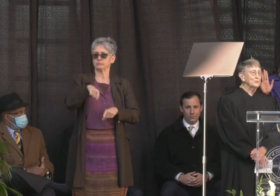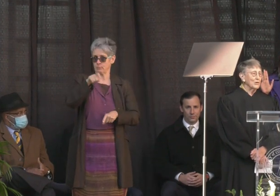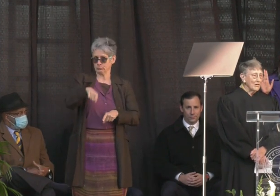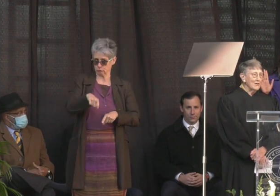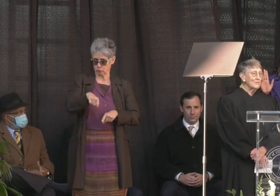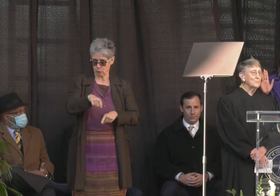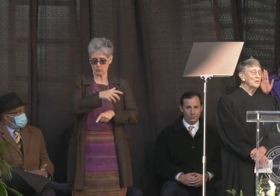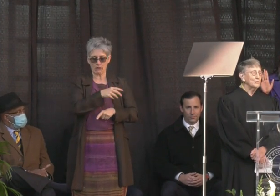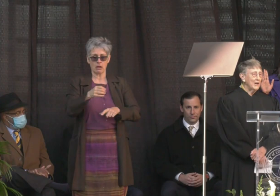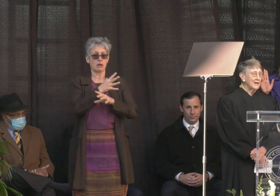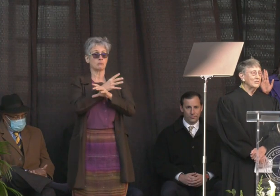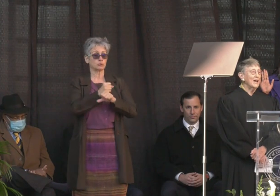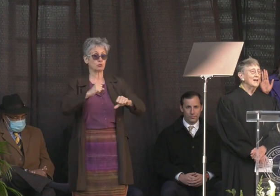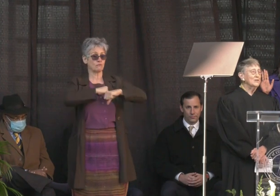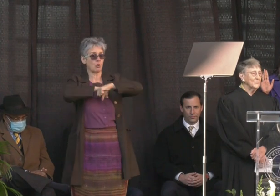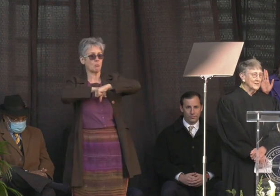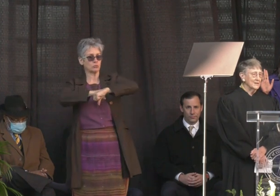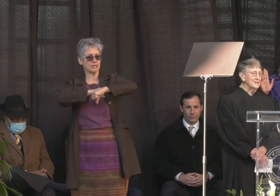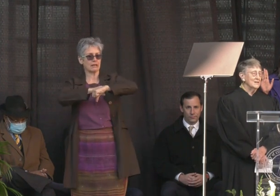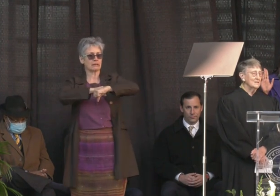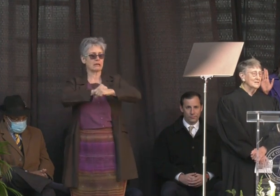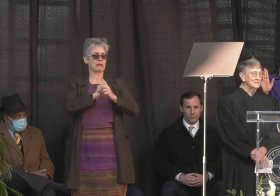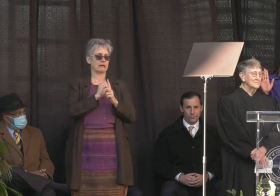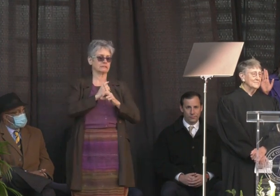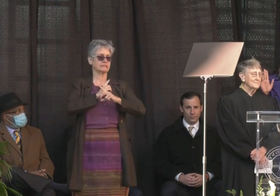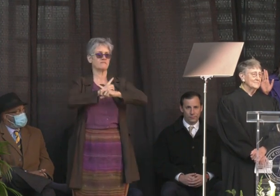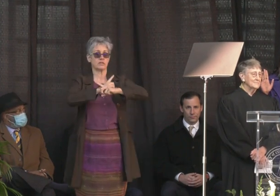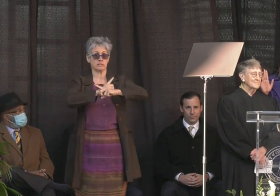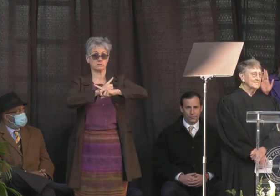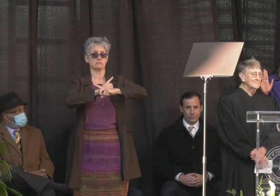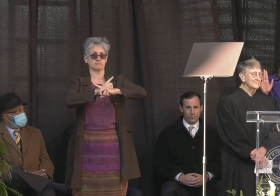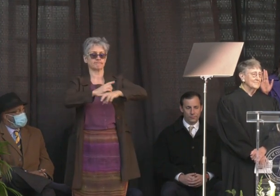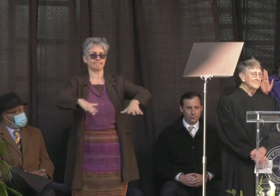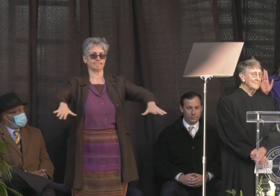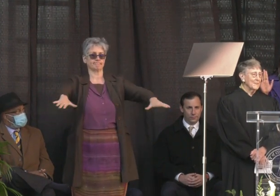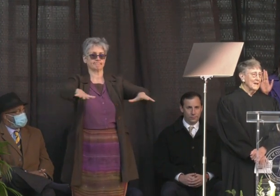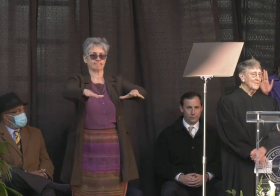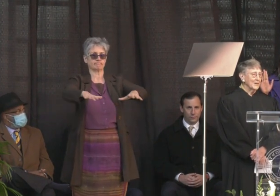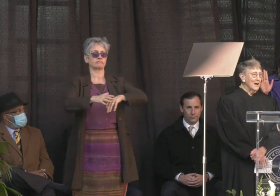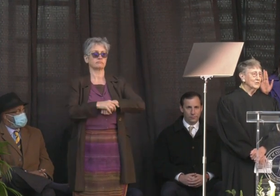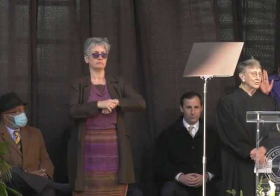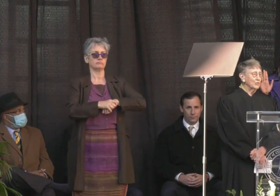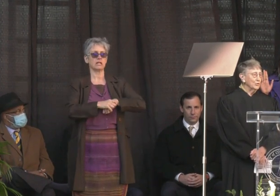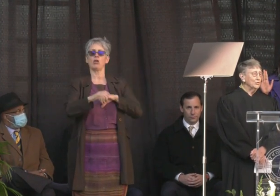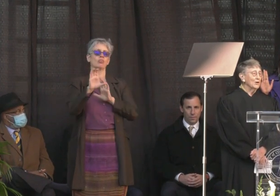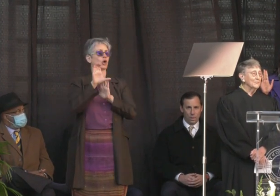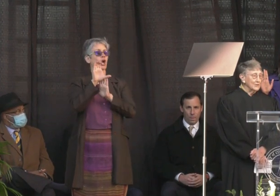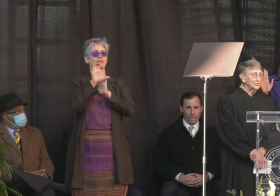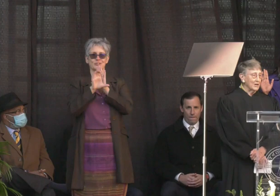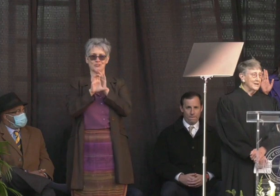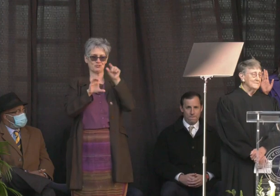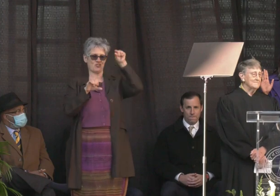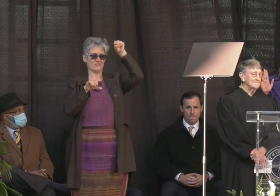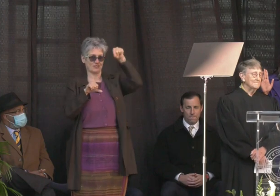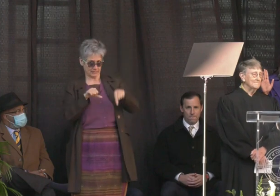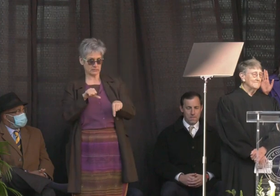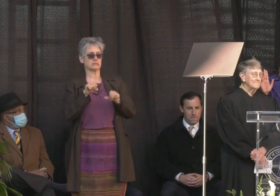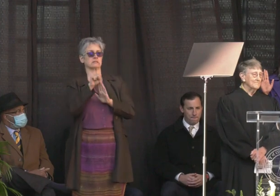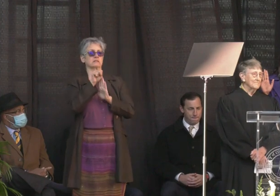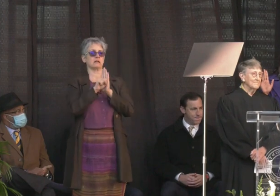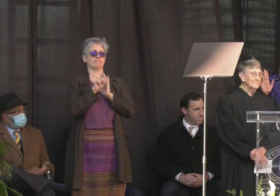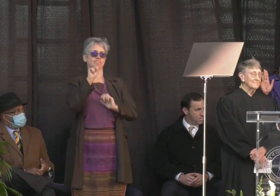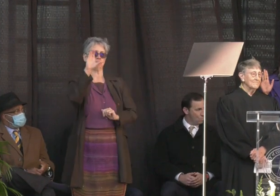And preserve, protect, and defend. And preserve, protect, and defend. The Constitution of this state.